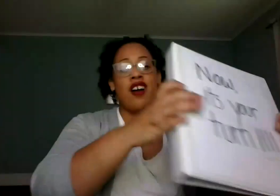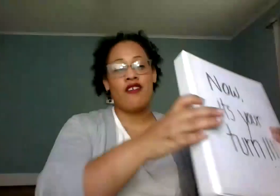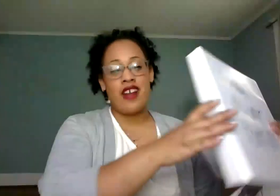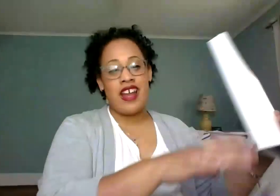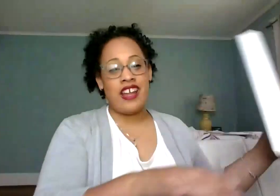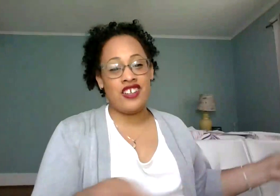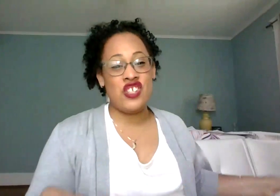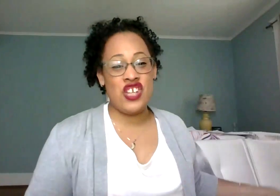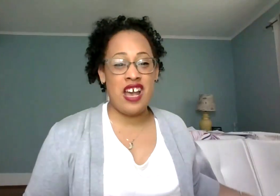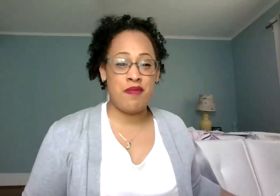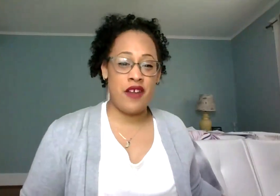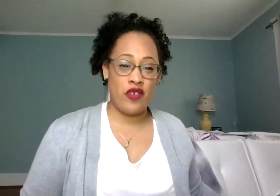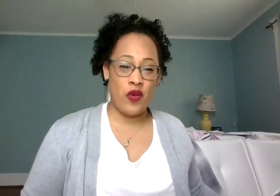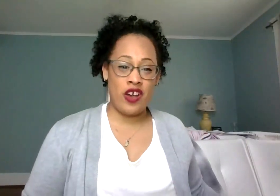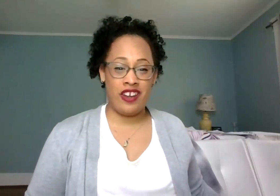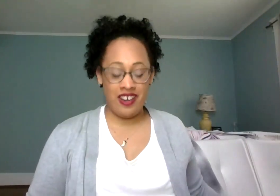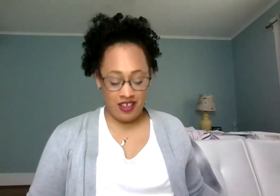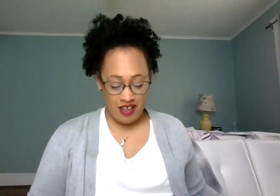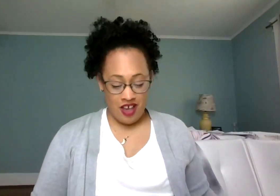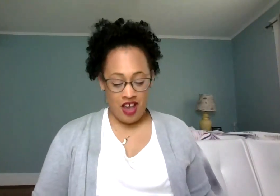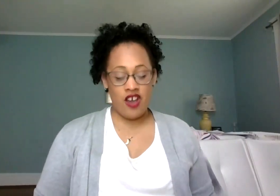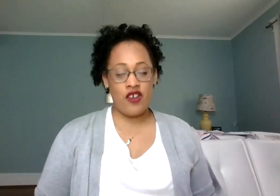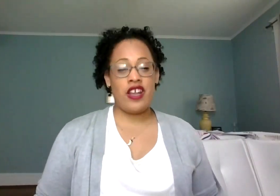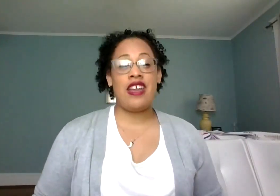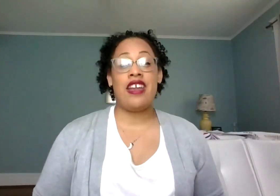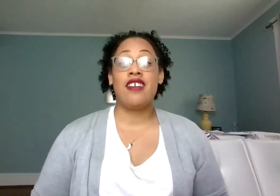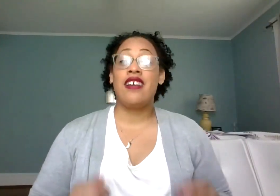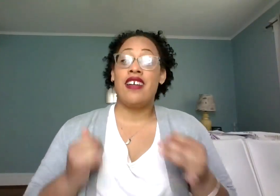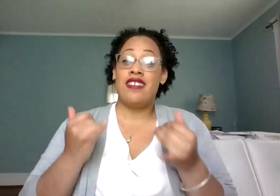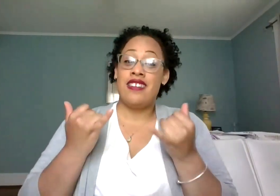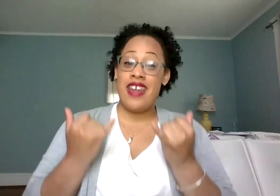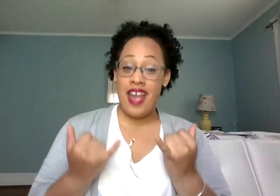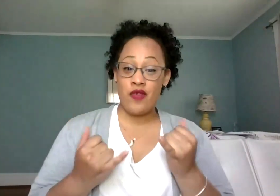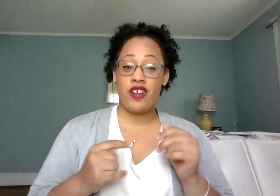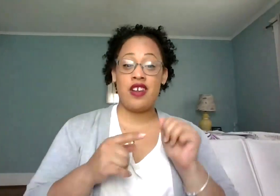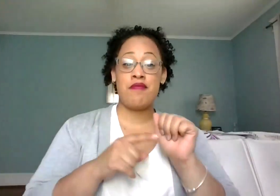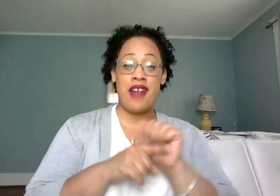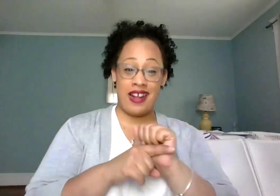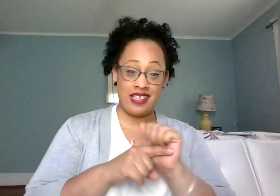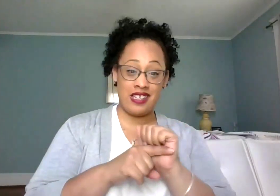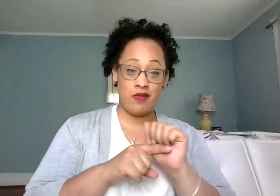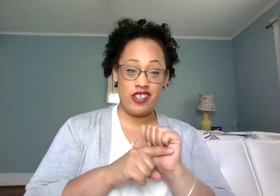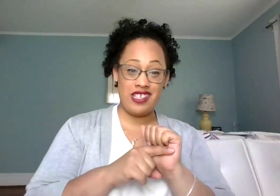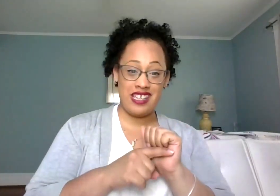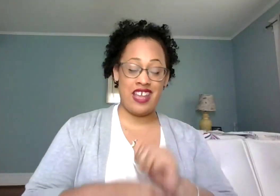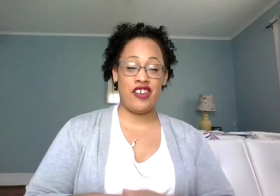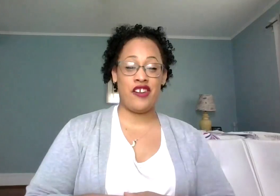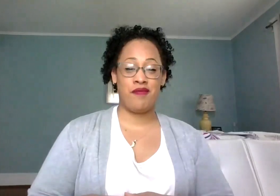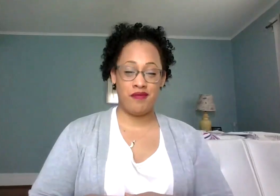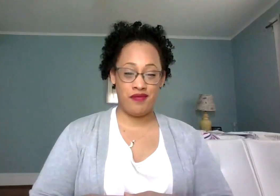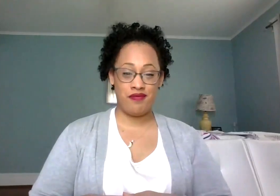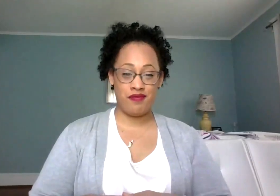All right, good job, everyone. Okay, now we're gonna practice some words together.